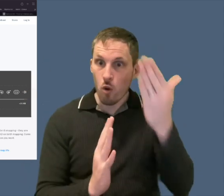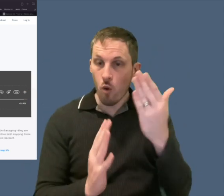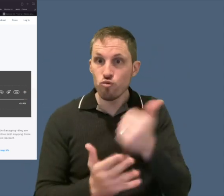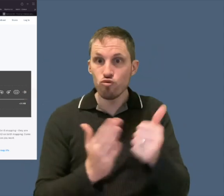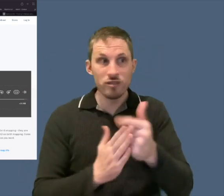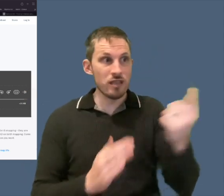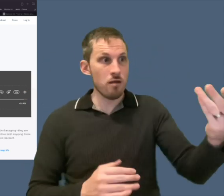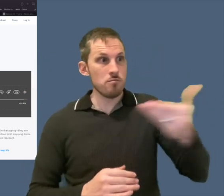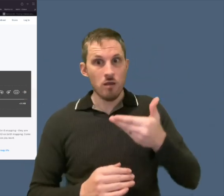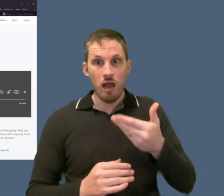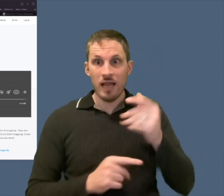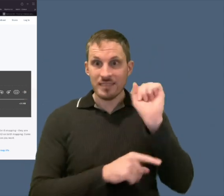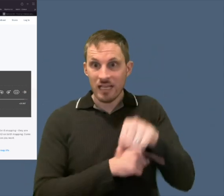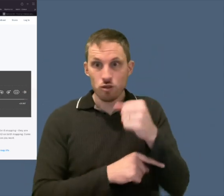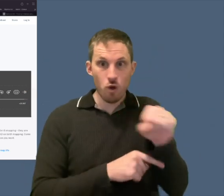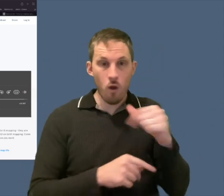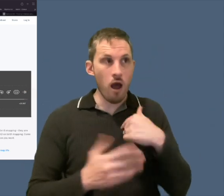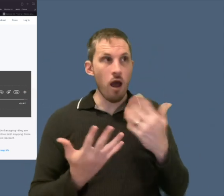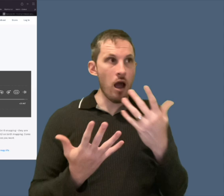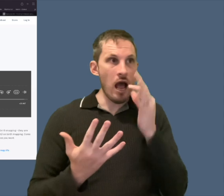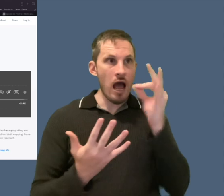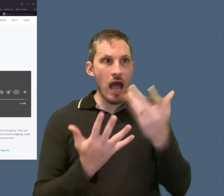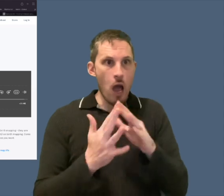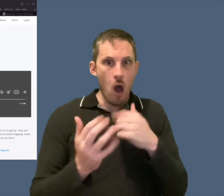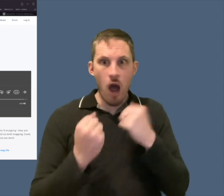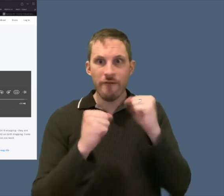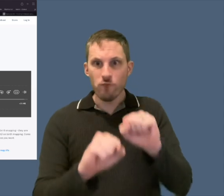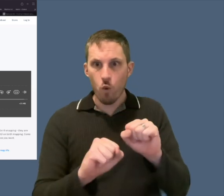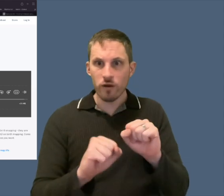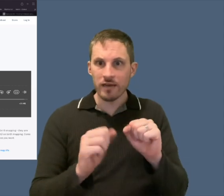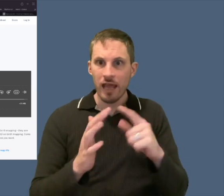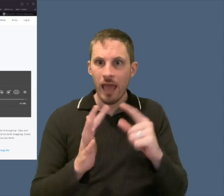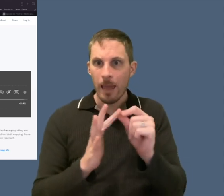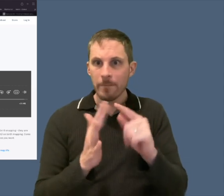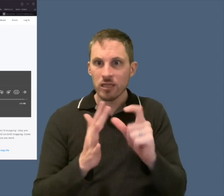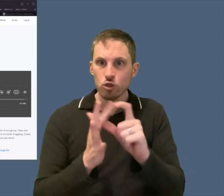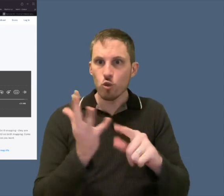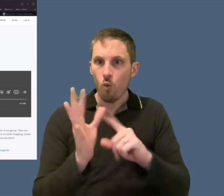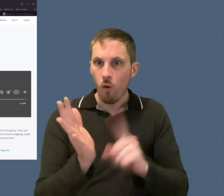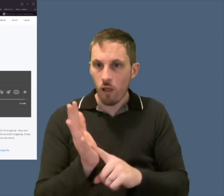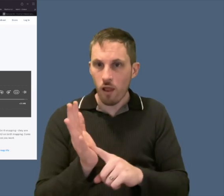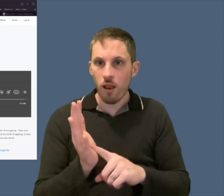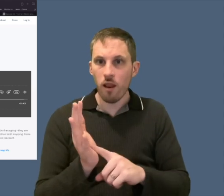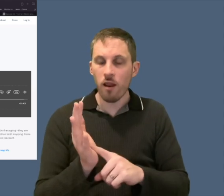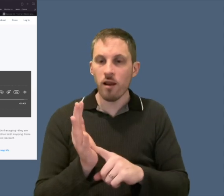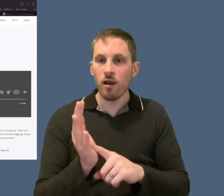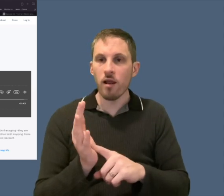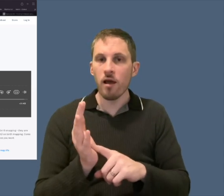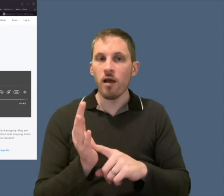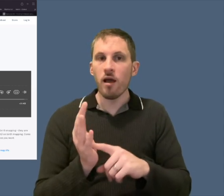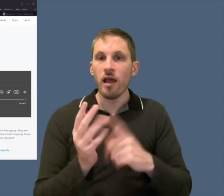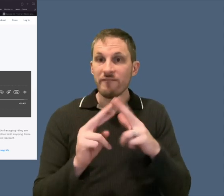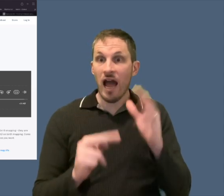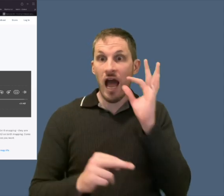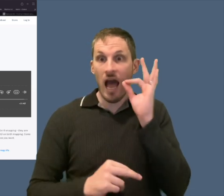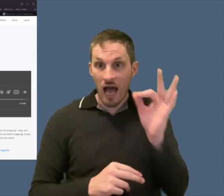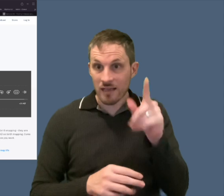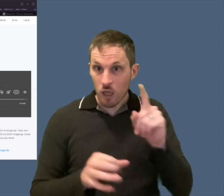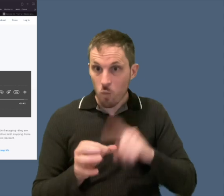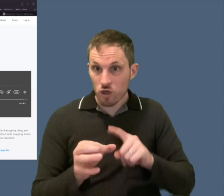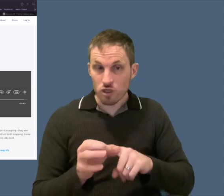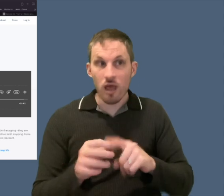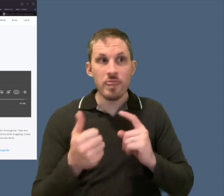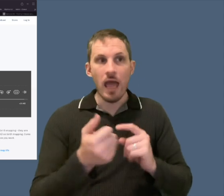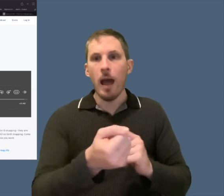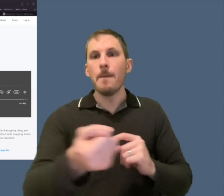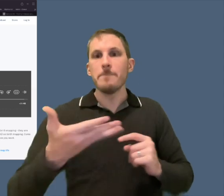okay, how do I avoid an epidural? Whoa, now I've got all these other opportunities that are now available to me for me